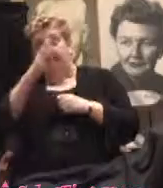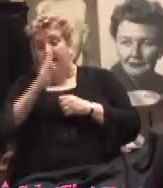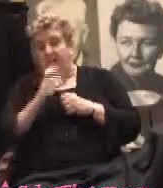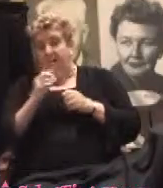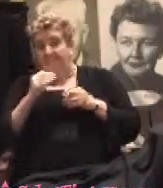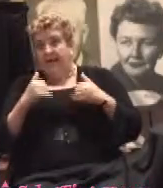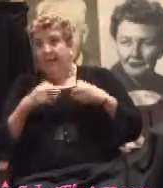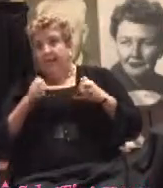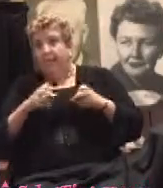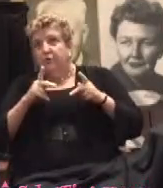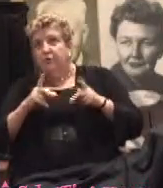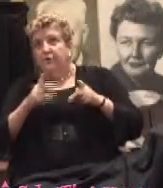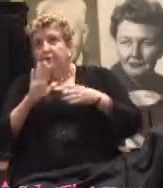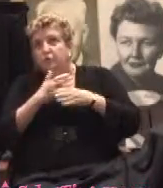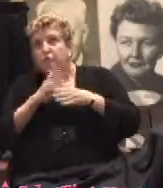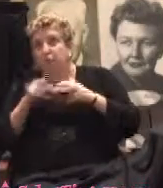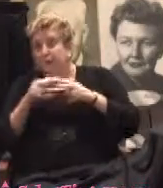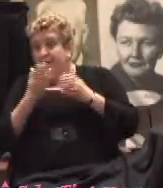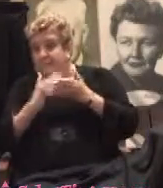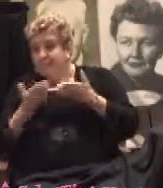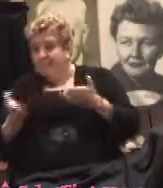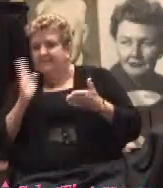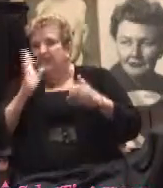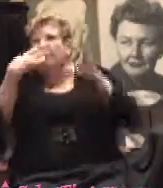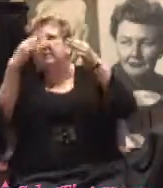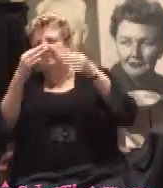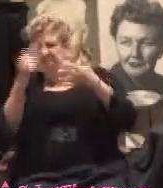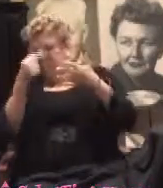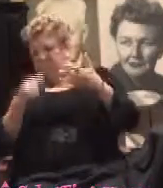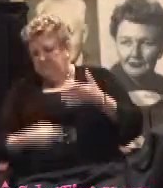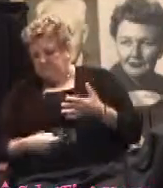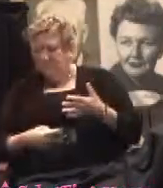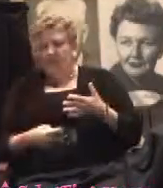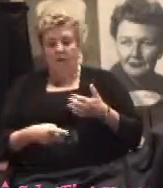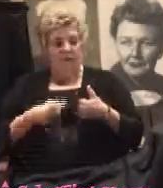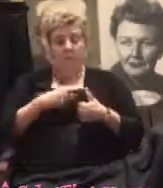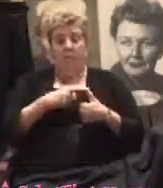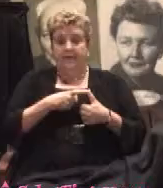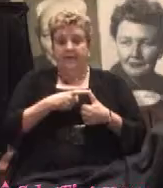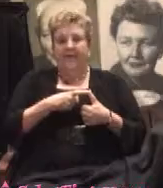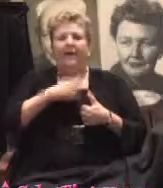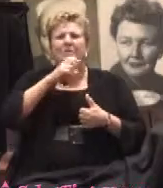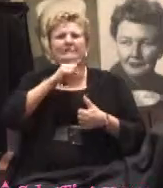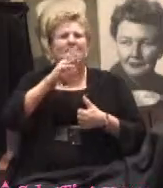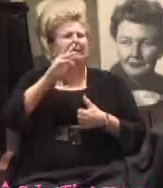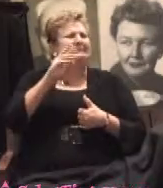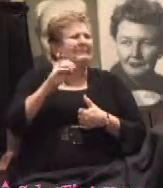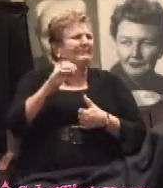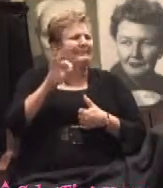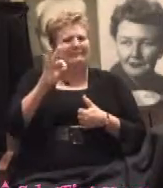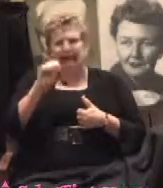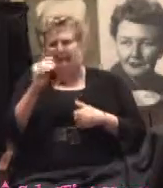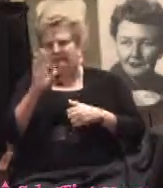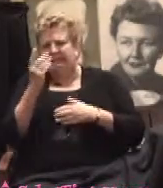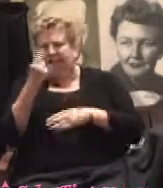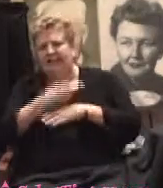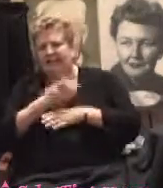I'd share about these things. And one of them was when I was 60 days or 90 days sober, I was walking along with